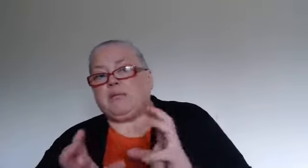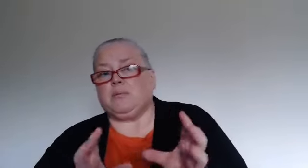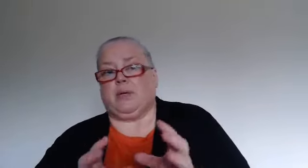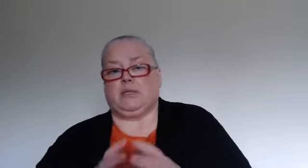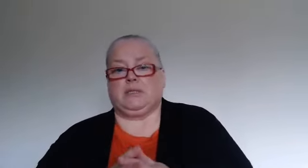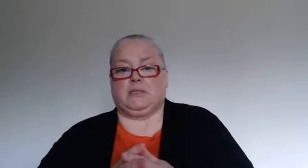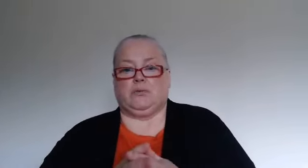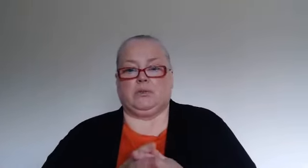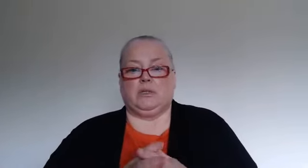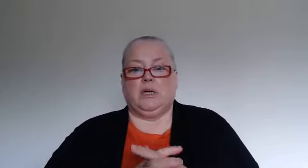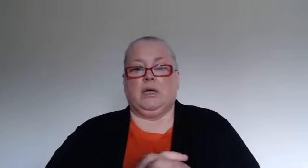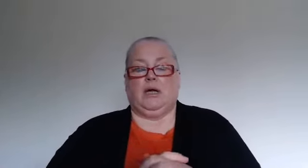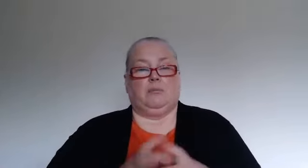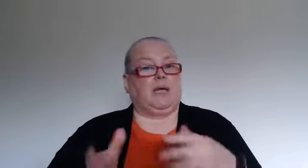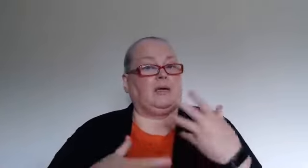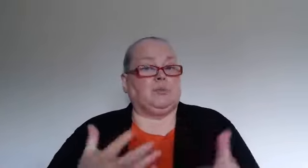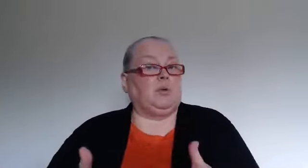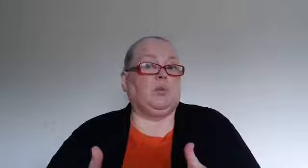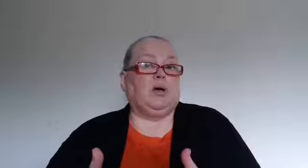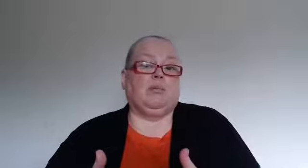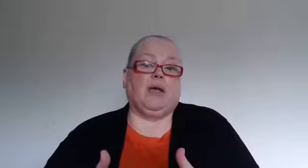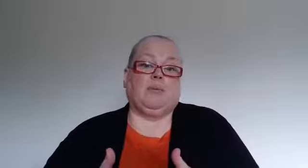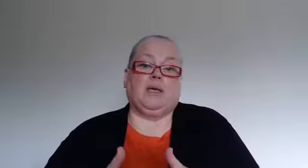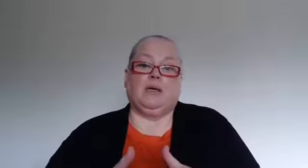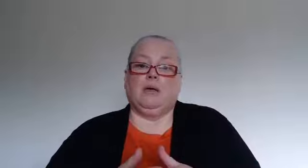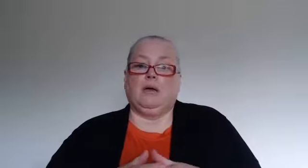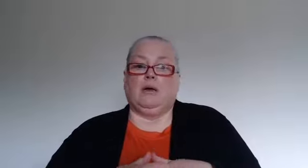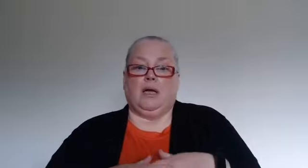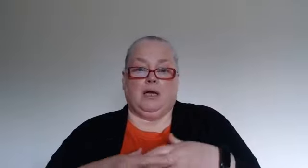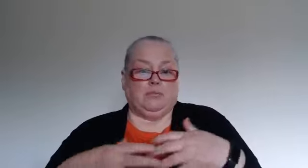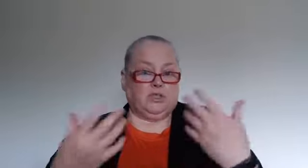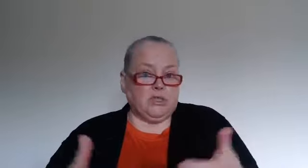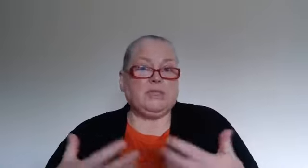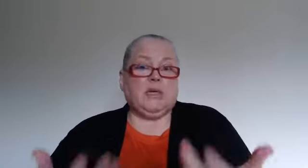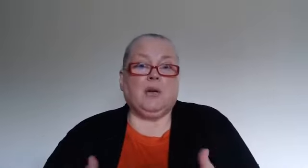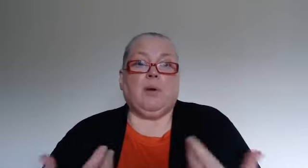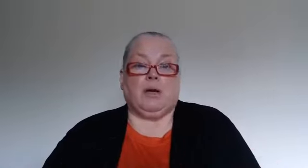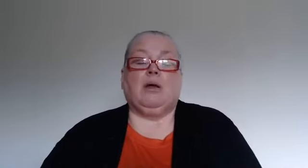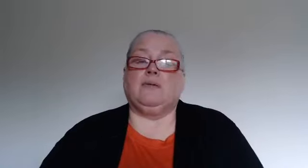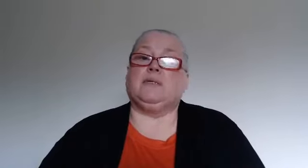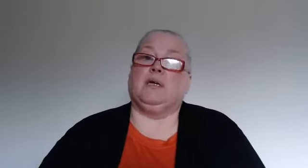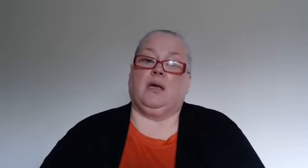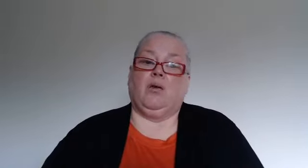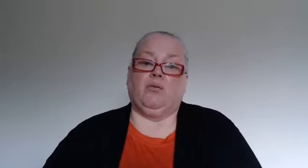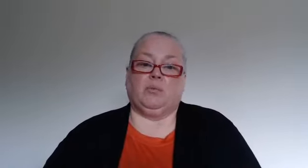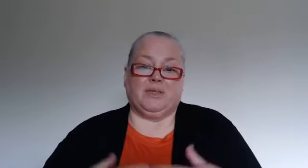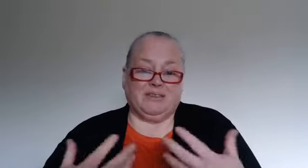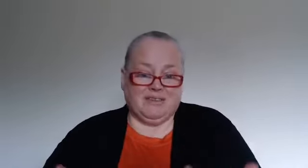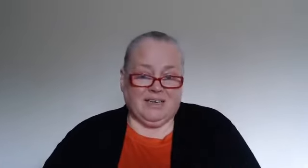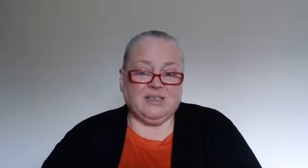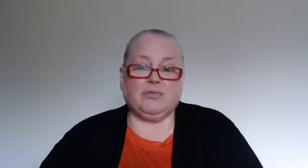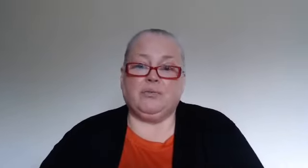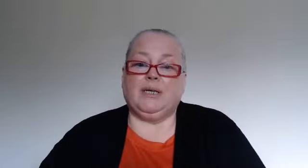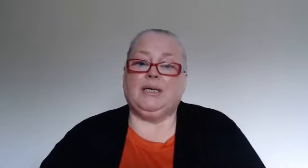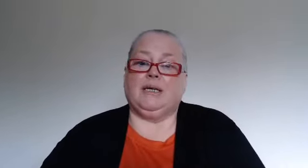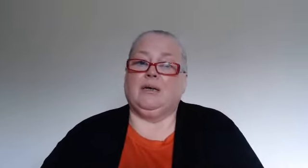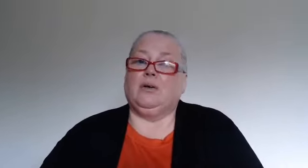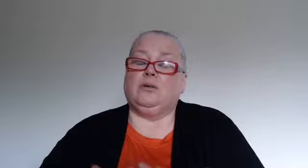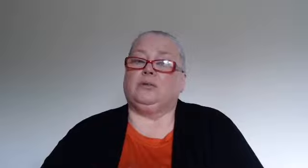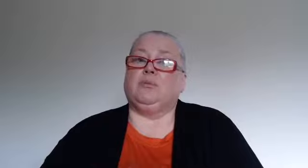and pieces done, catch up on work maybe, just to keep our lives ticking over. But that's really